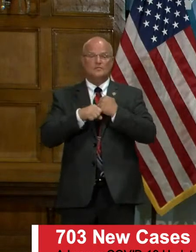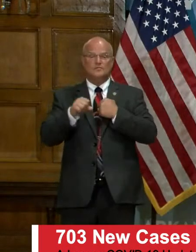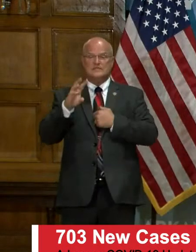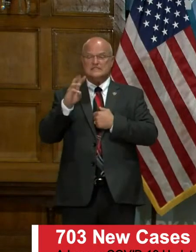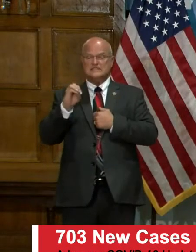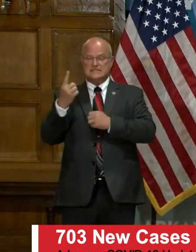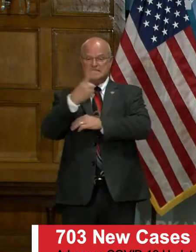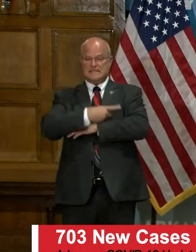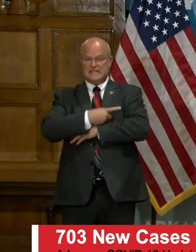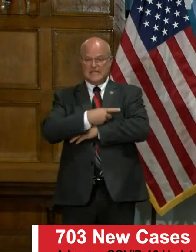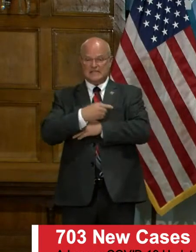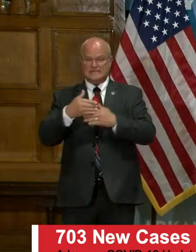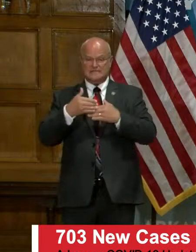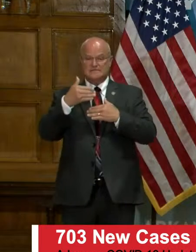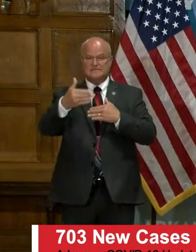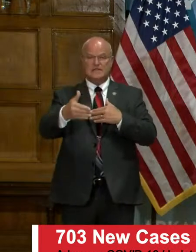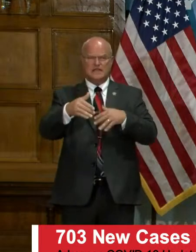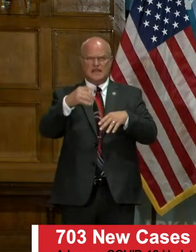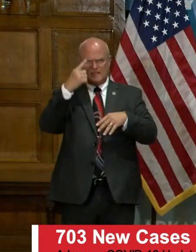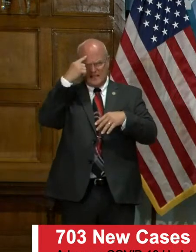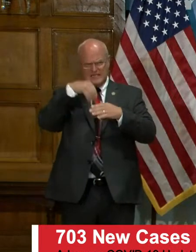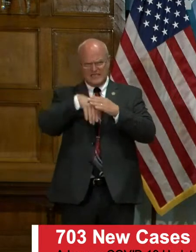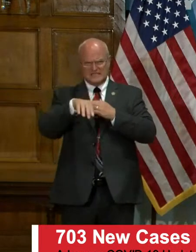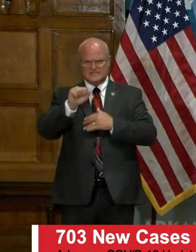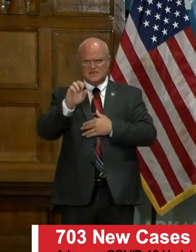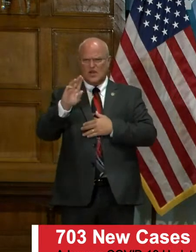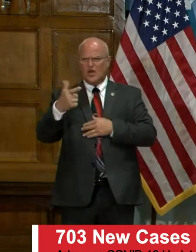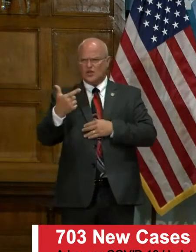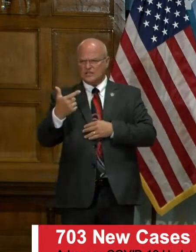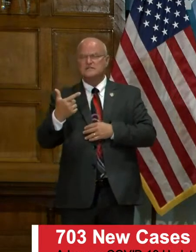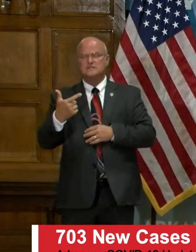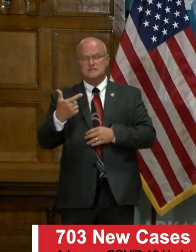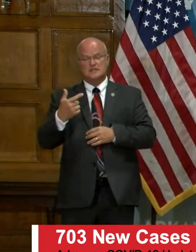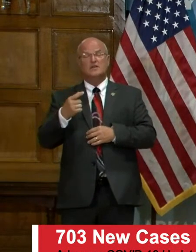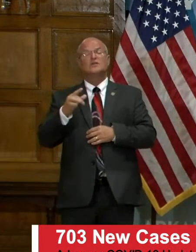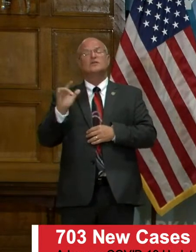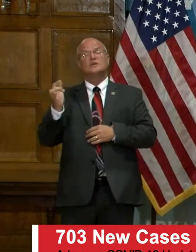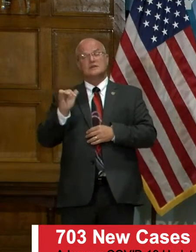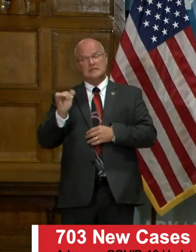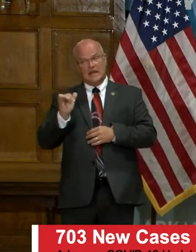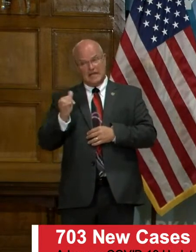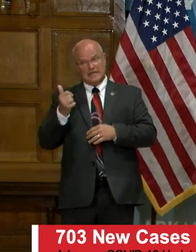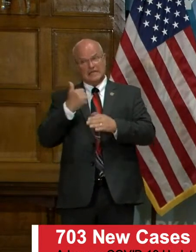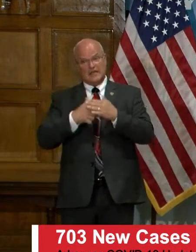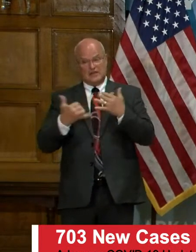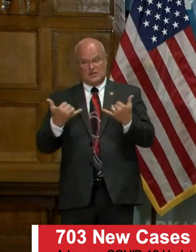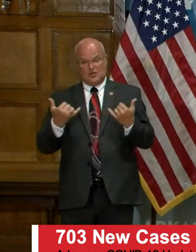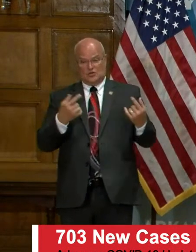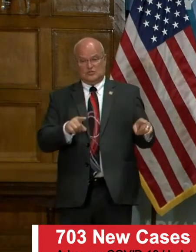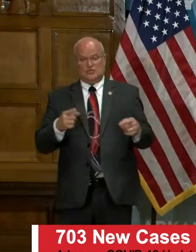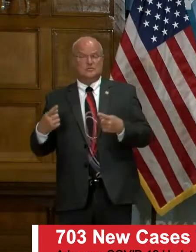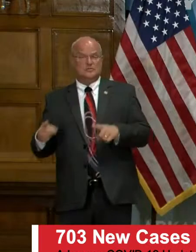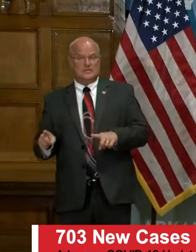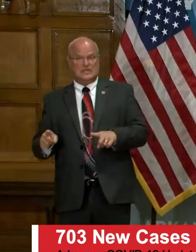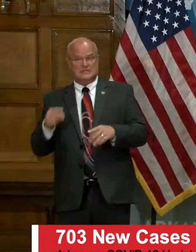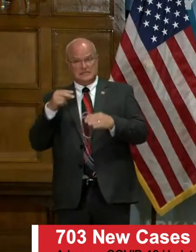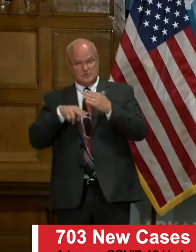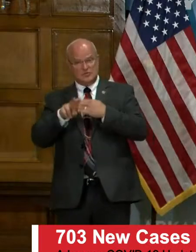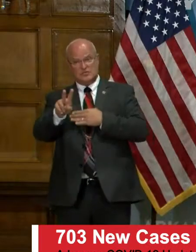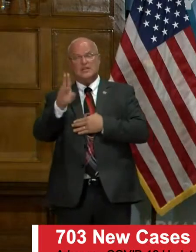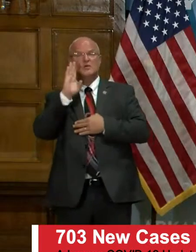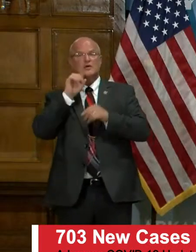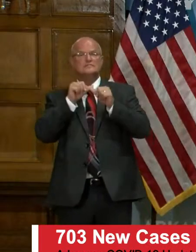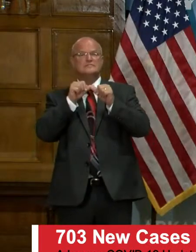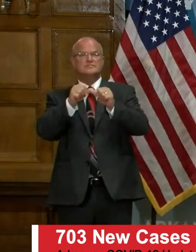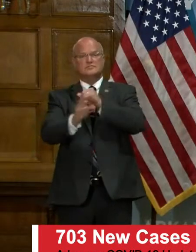it 60 days now, which takes us, I think, into August, it very likely, under the current circumstances and projections,